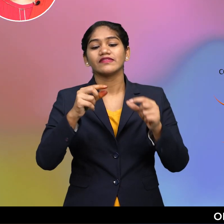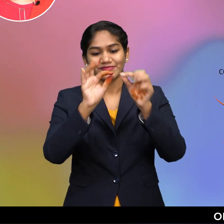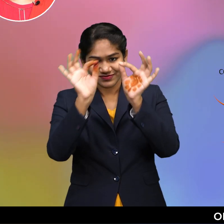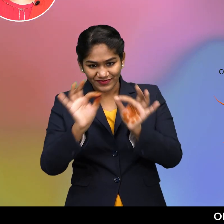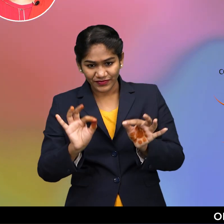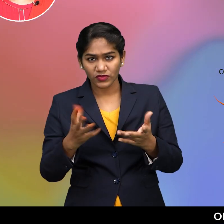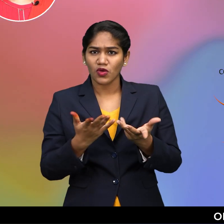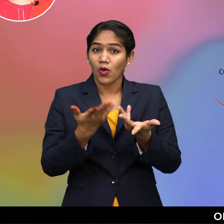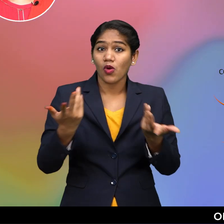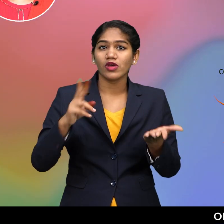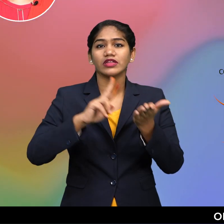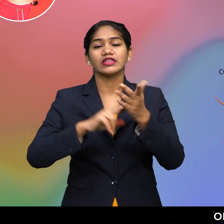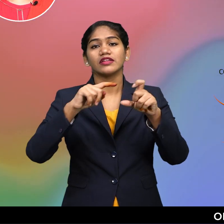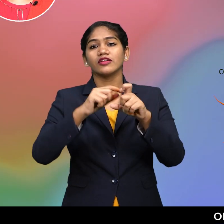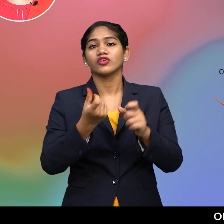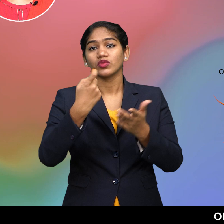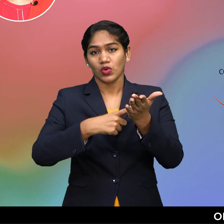or neuron.